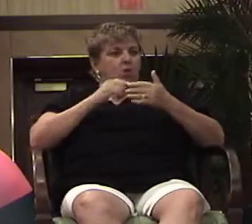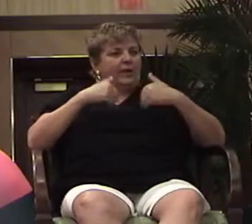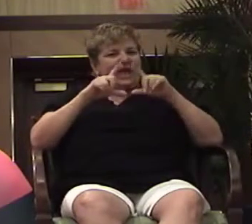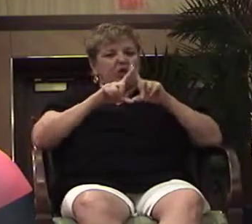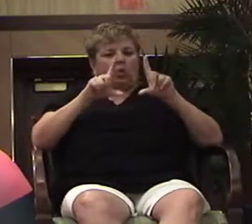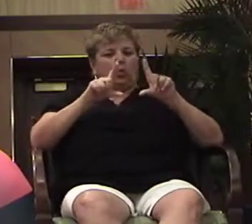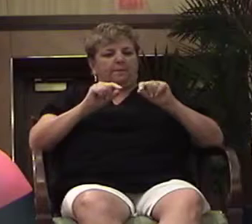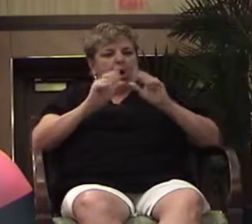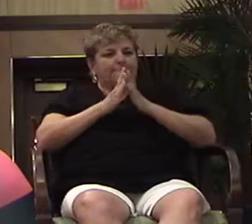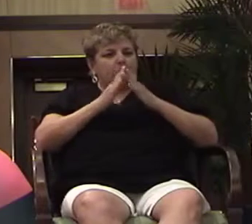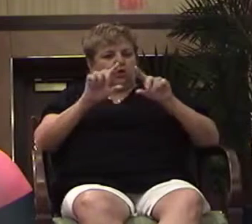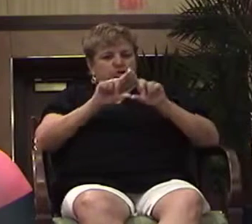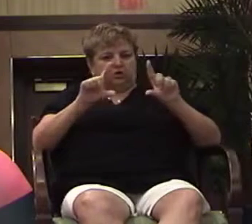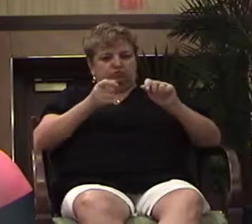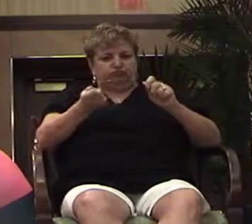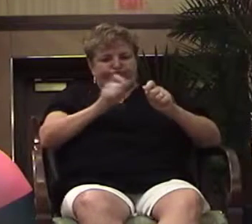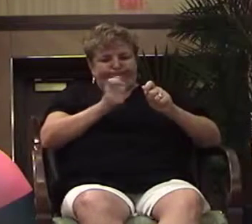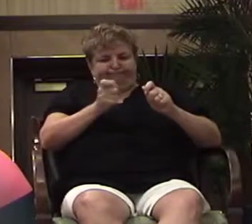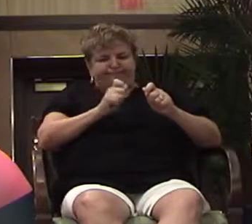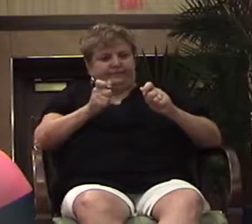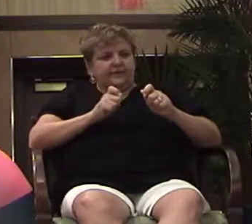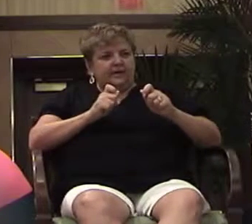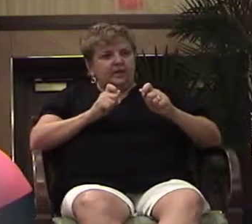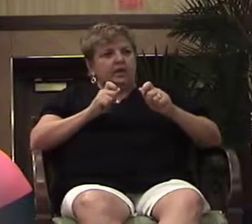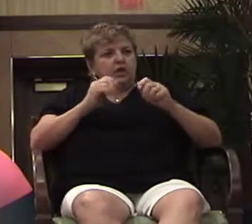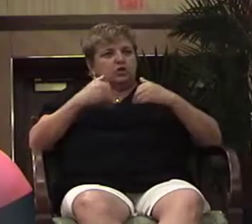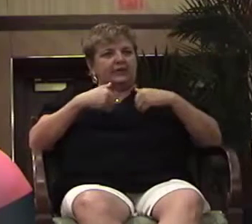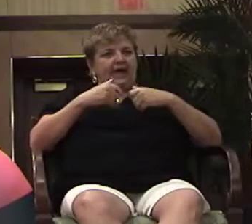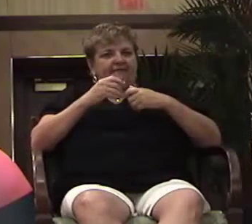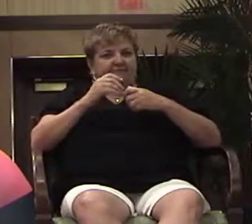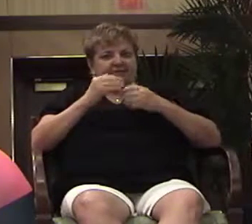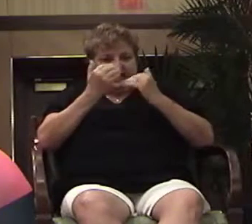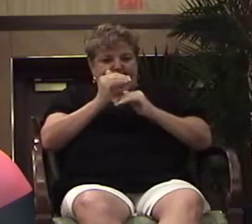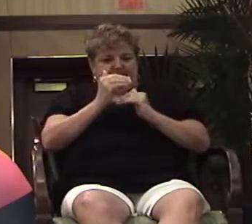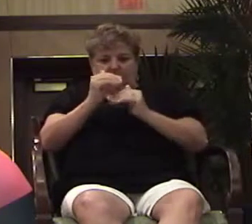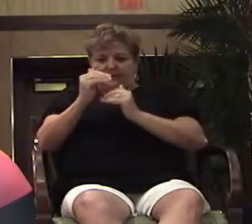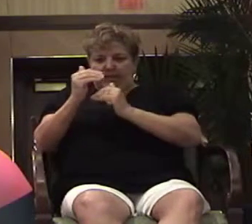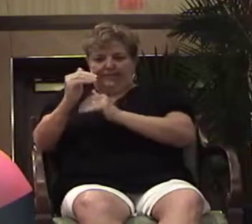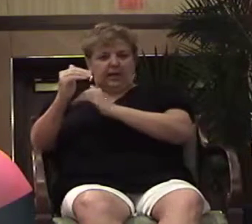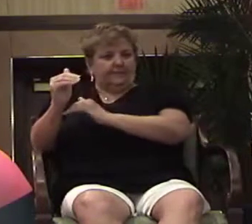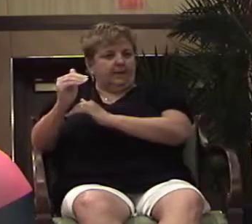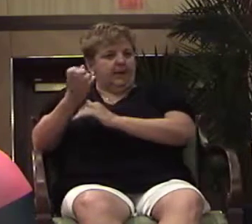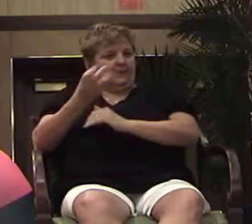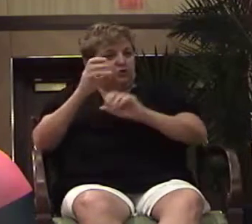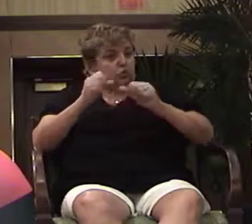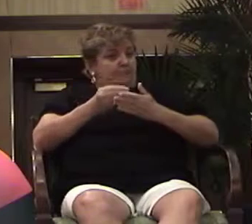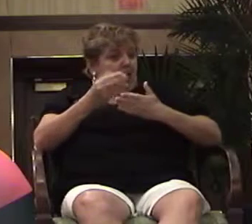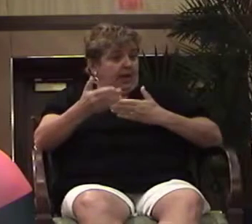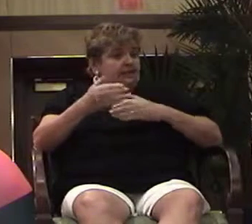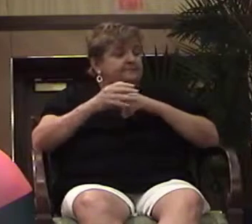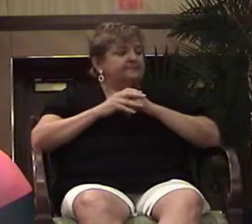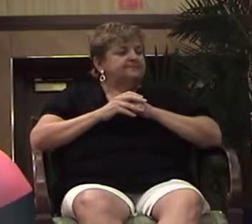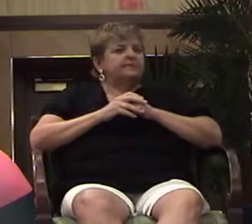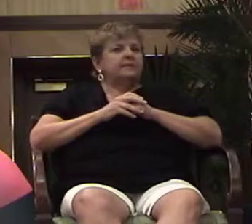books, and we just had, you know, that much and nothing else. Well, like I say, my mother